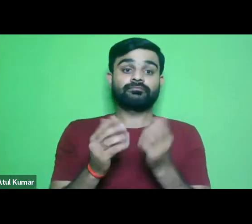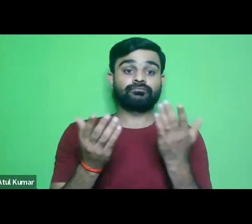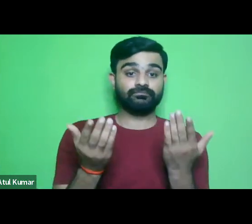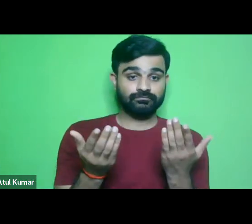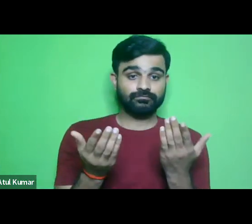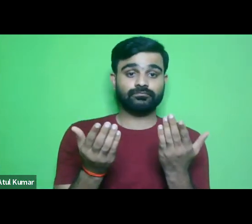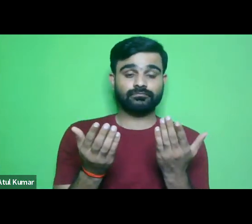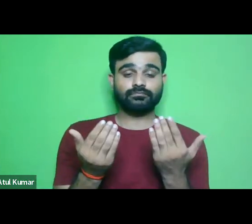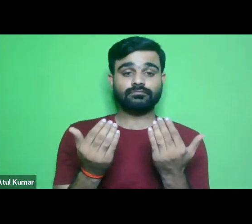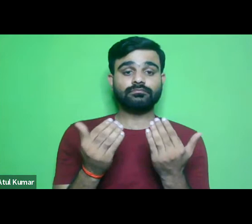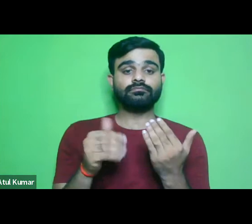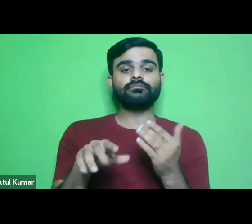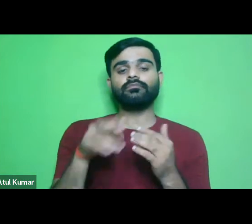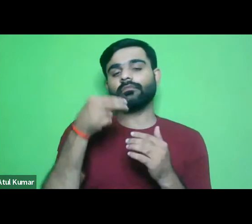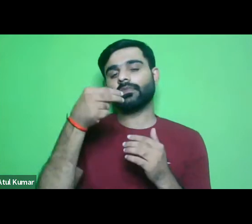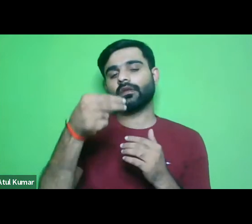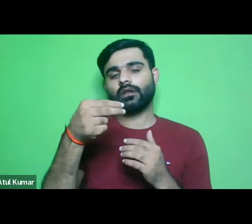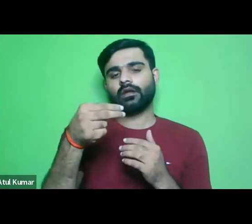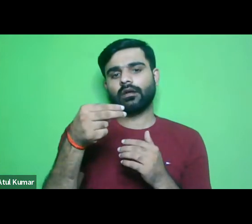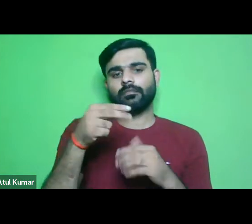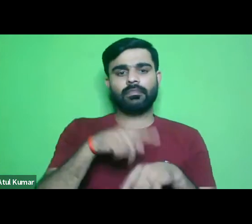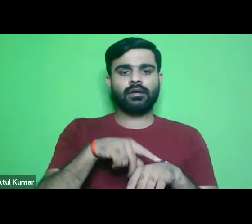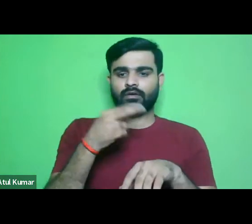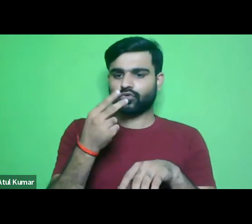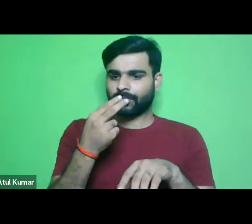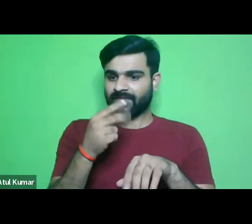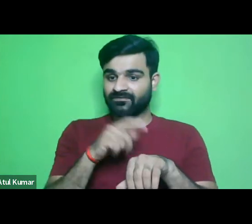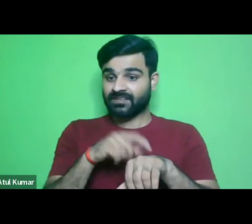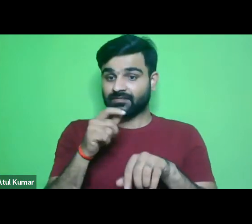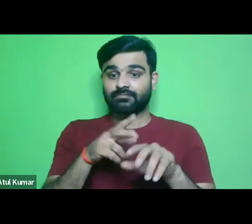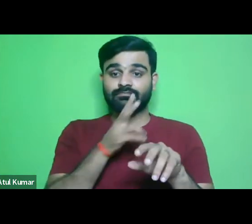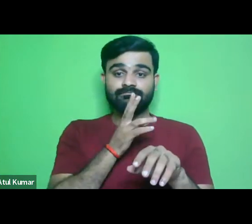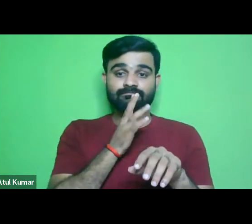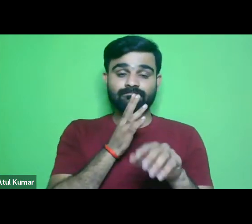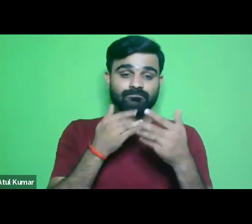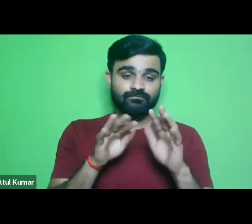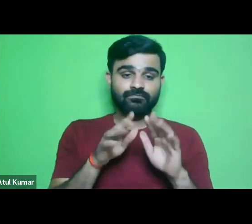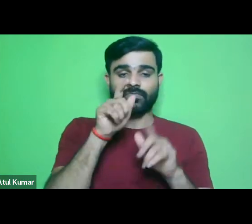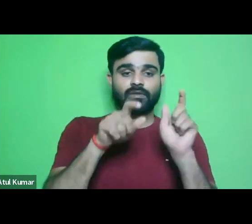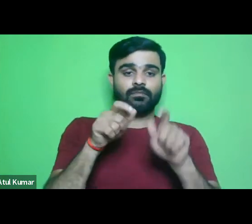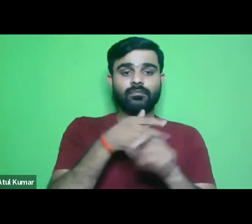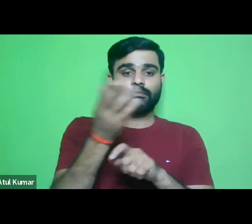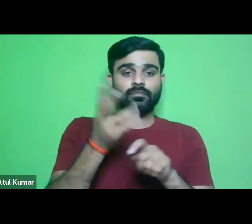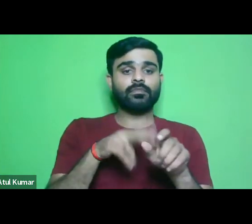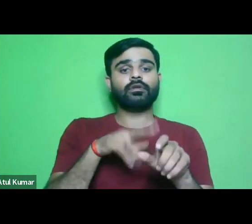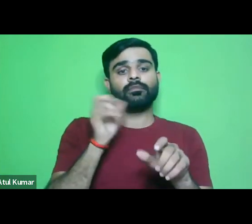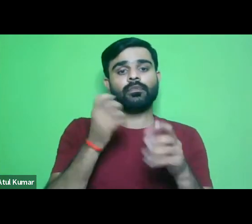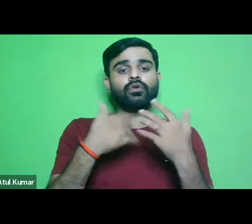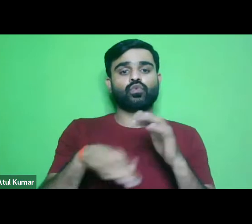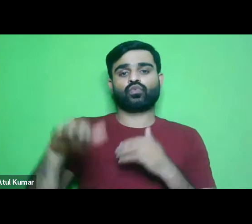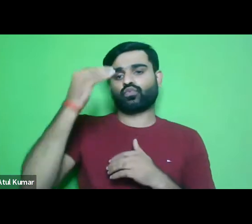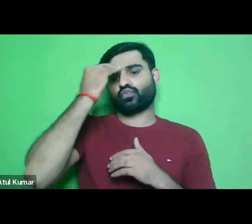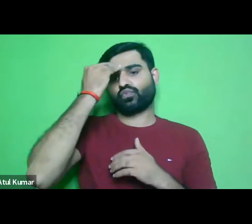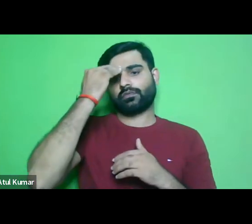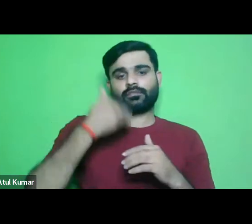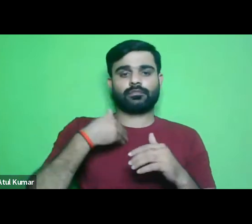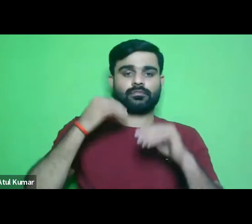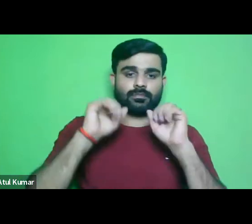and I know I've got about maybe a minute and a half, 2 minutes left here, but you can draw precedent, and I know